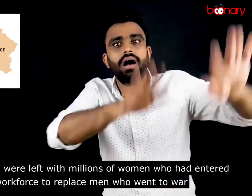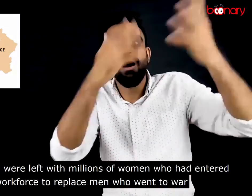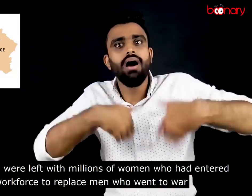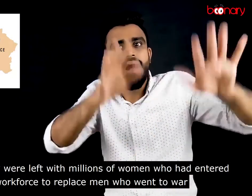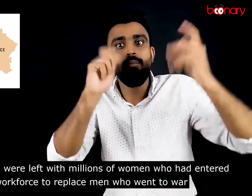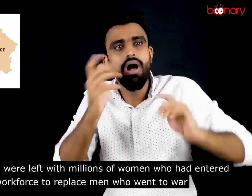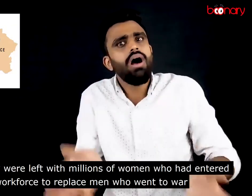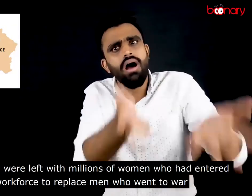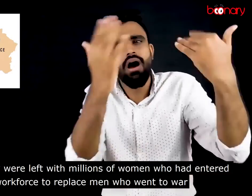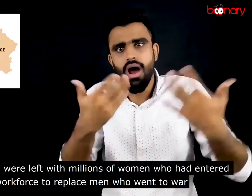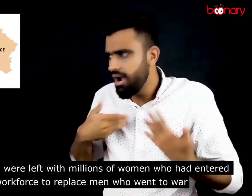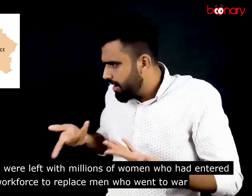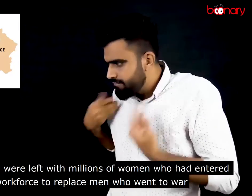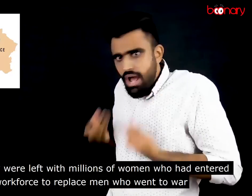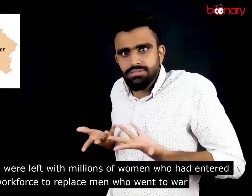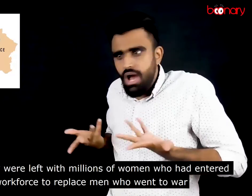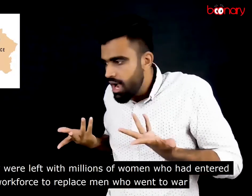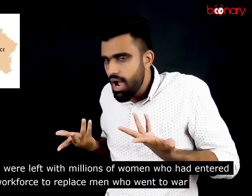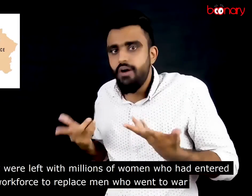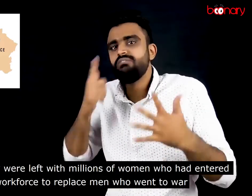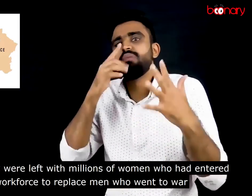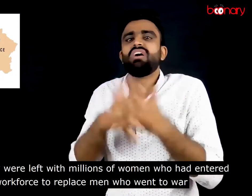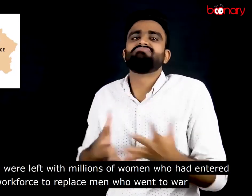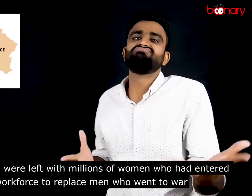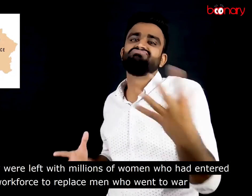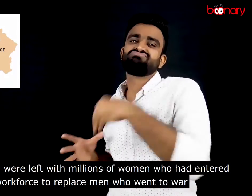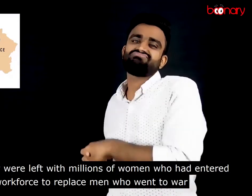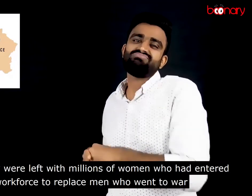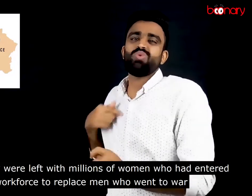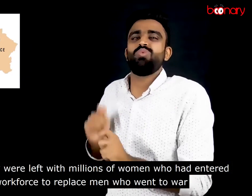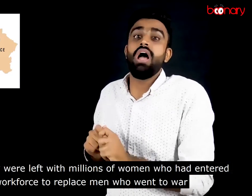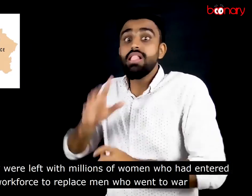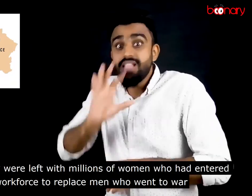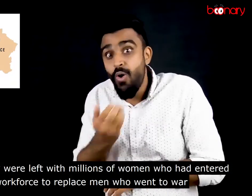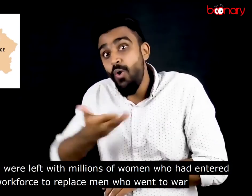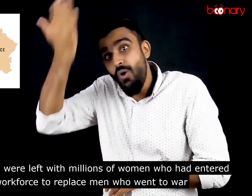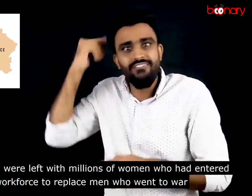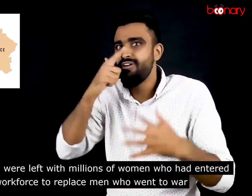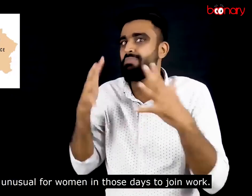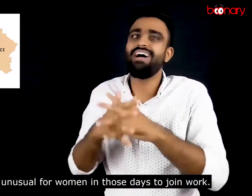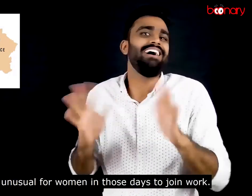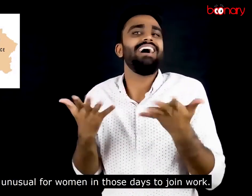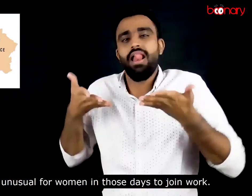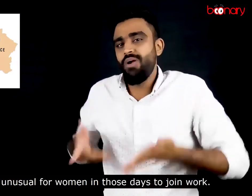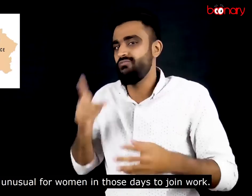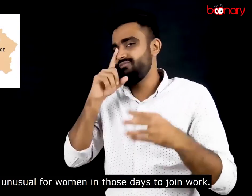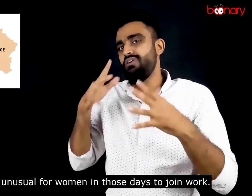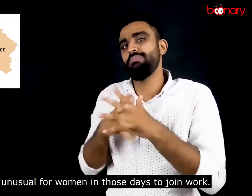with millions of women who had entered the workforce to replace men who went for war, which was unusual for women in